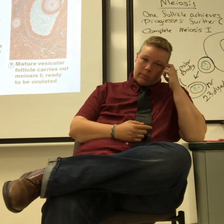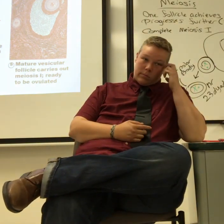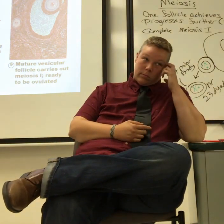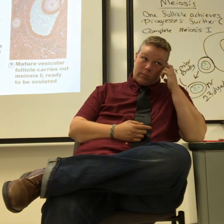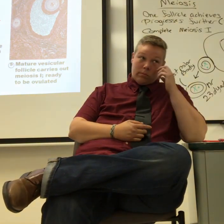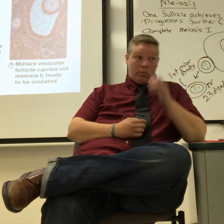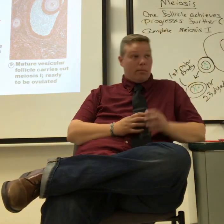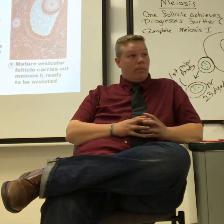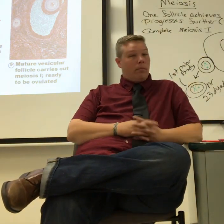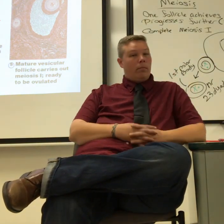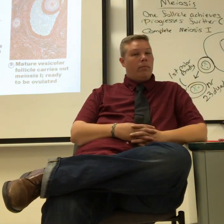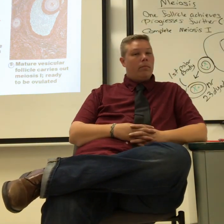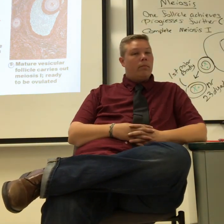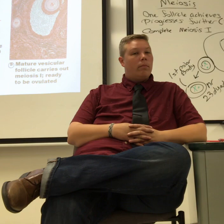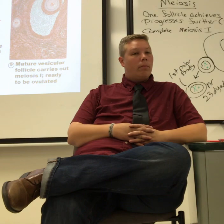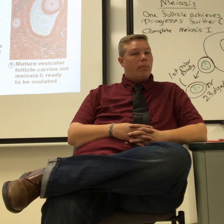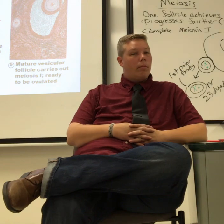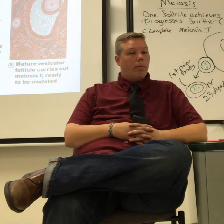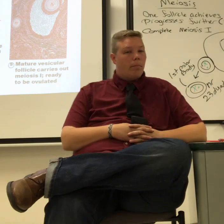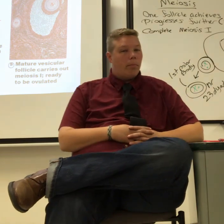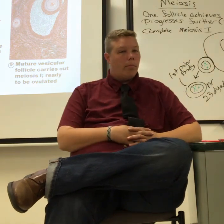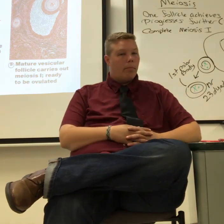Still in the follicle phase.